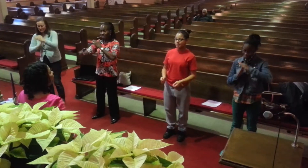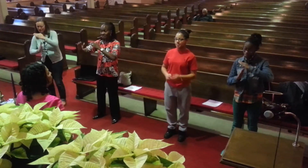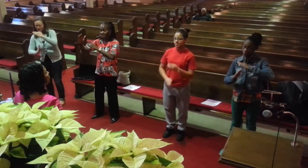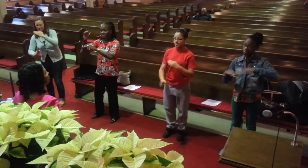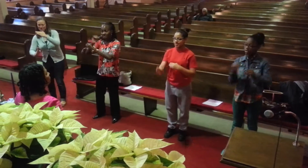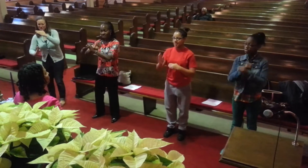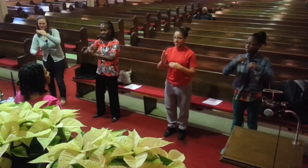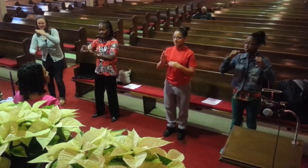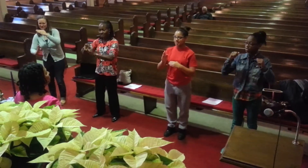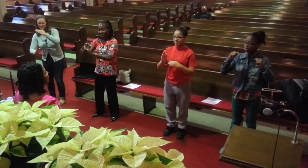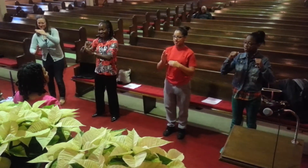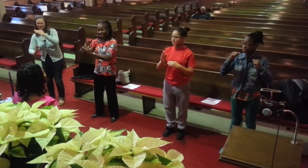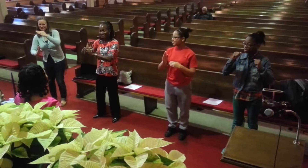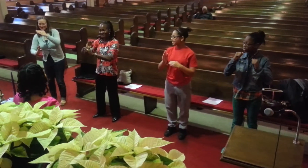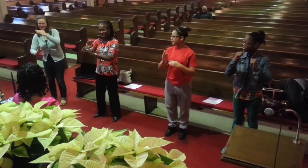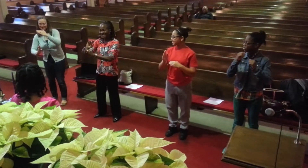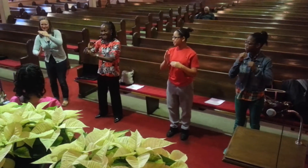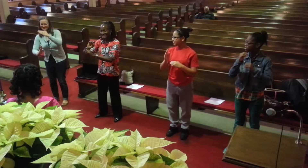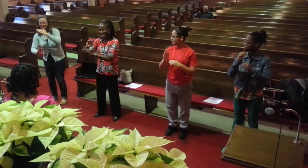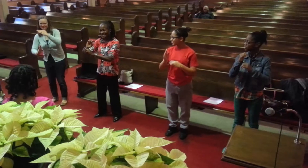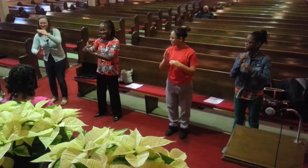Gentle redeemer. Look at each other.